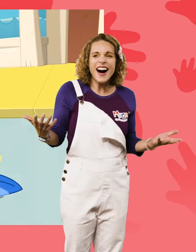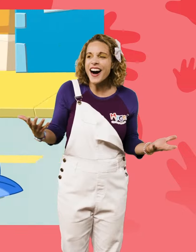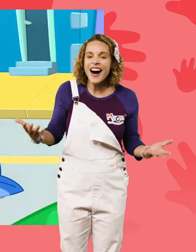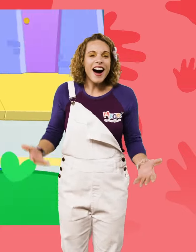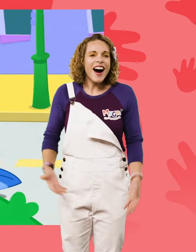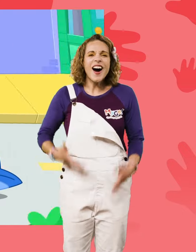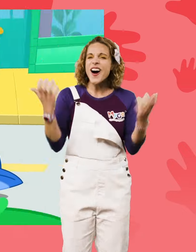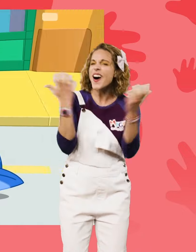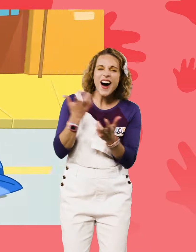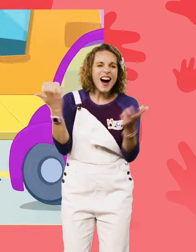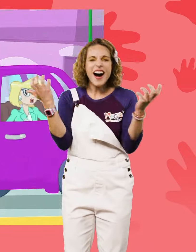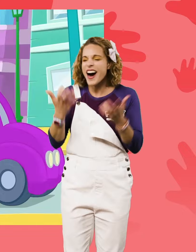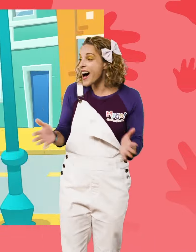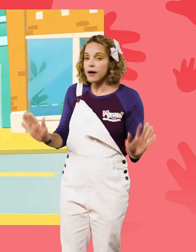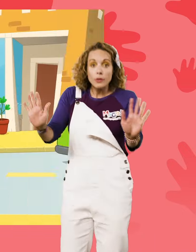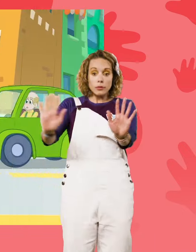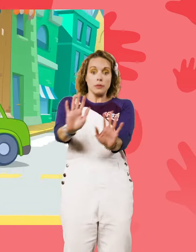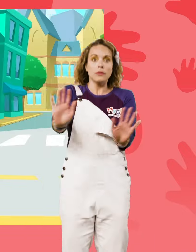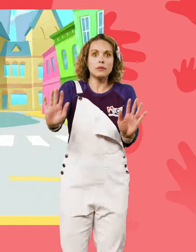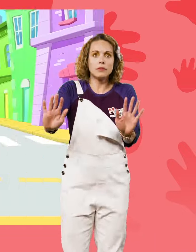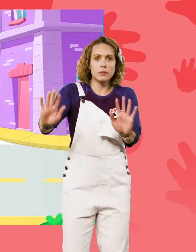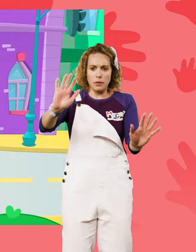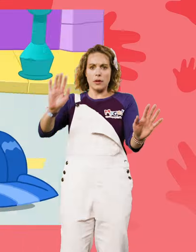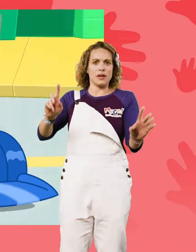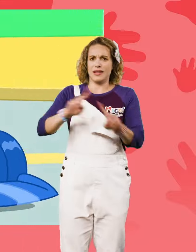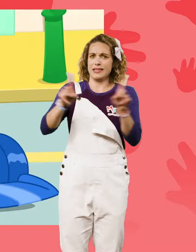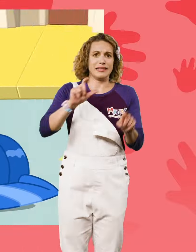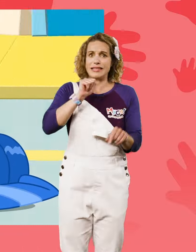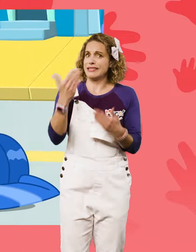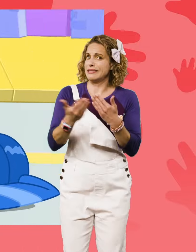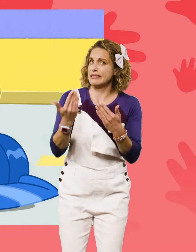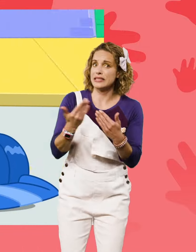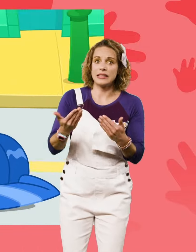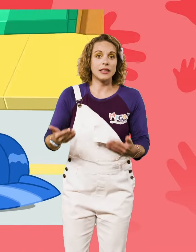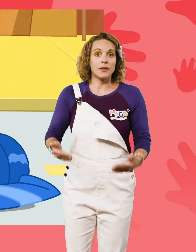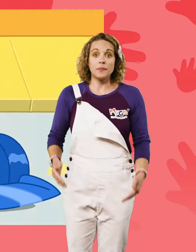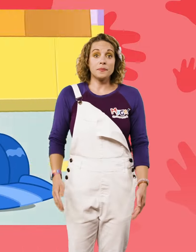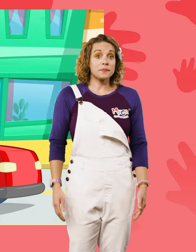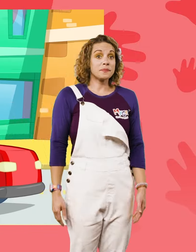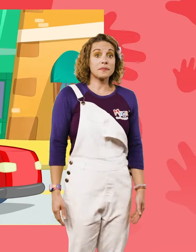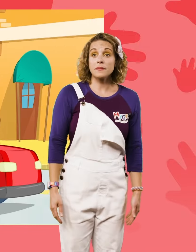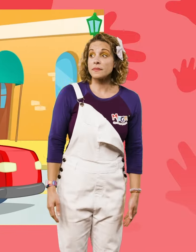This is so cool! Whoa, whoa! But not easy.